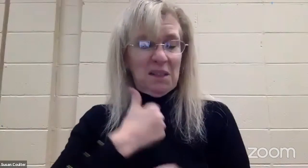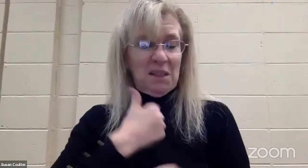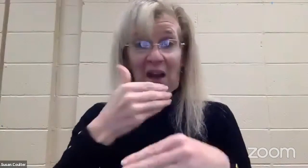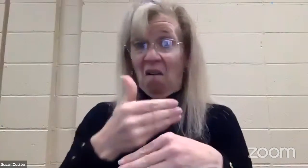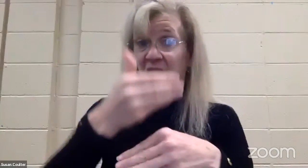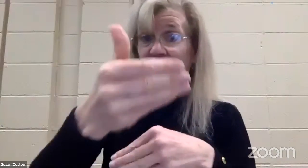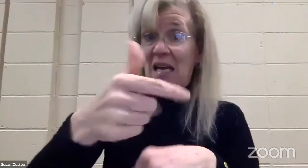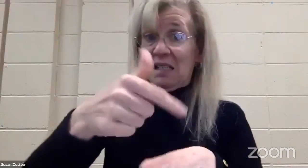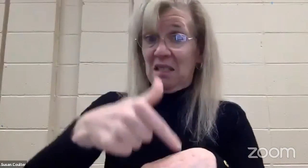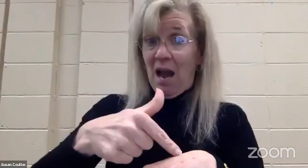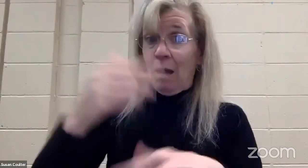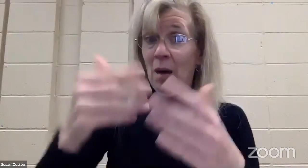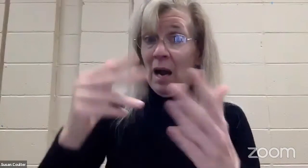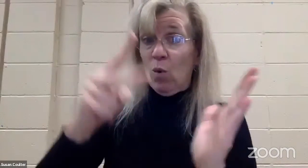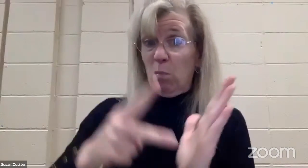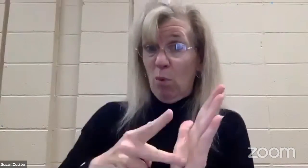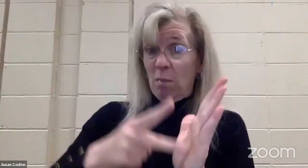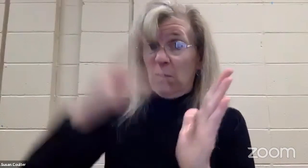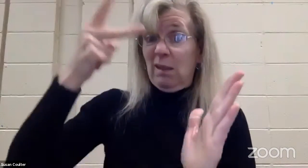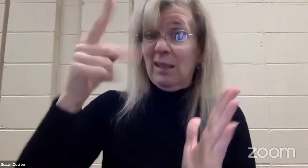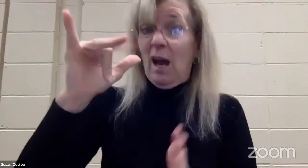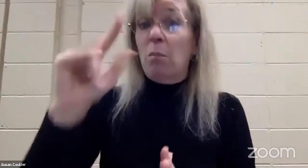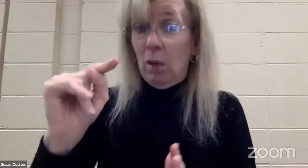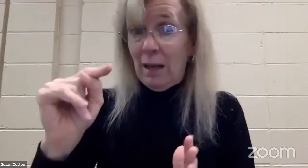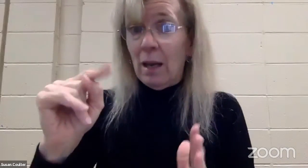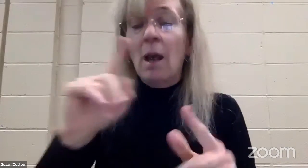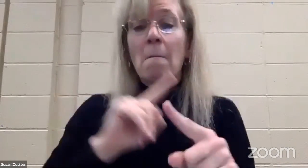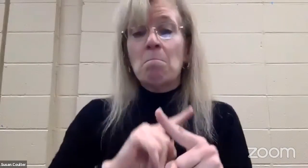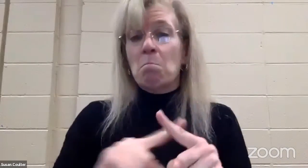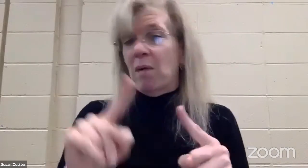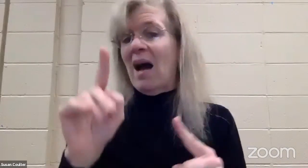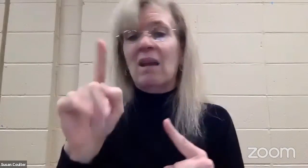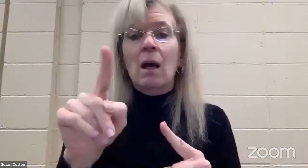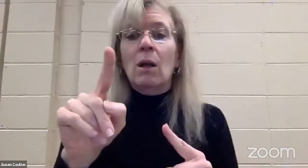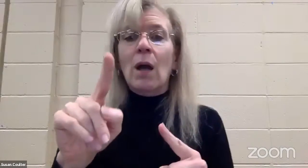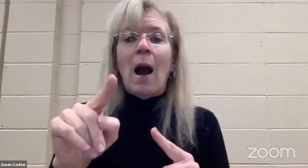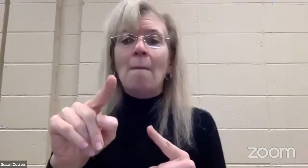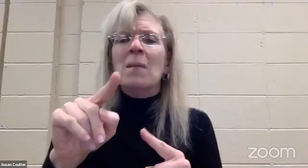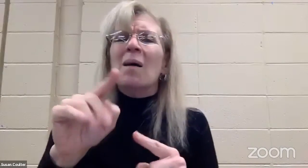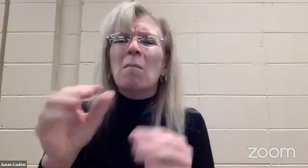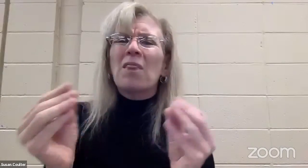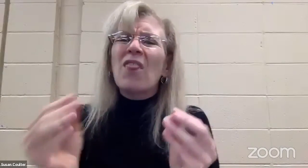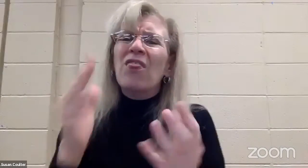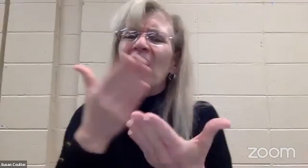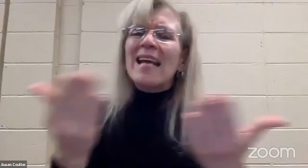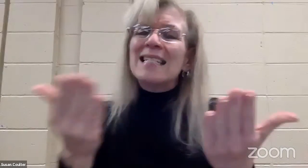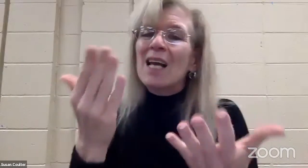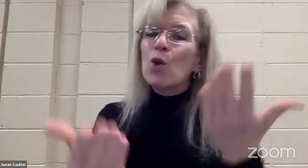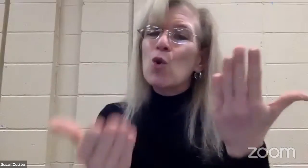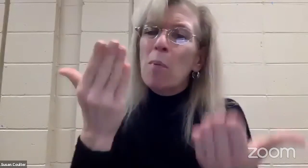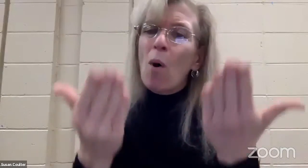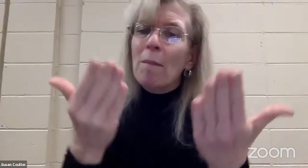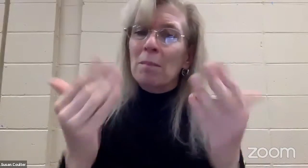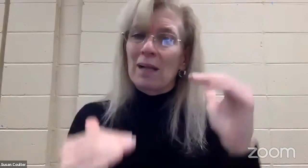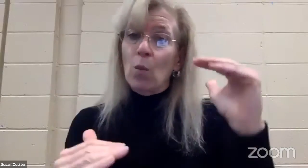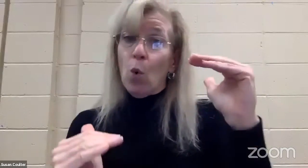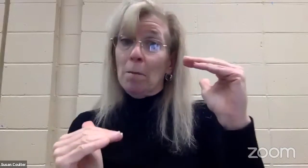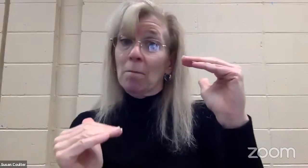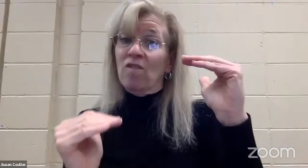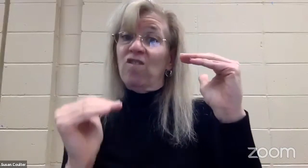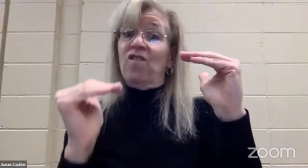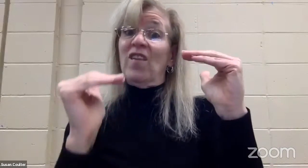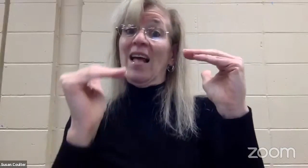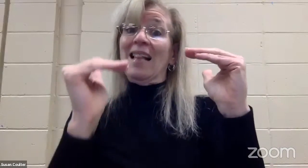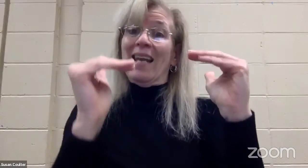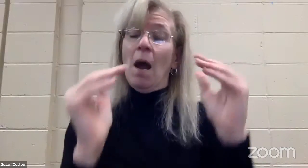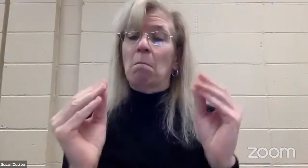to myself, next time I will probably double it. But um, the things that you probably